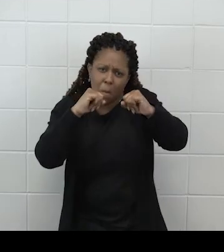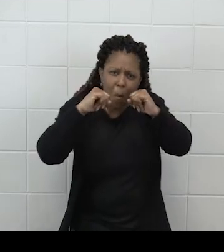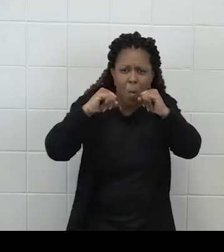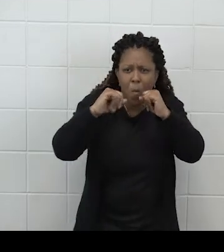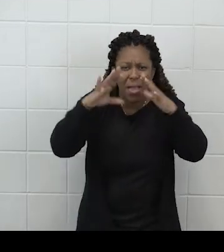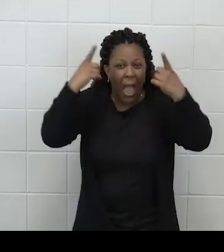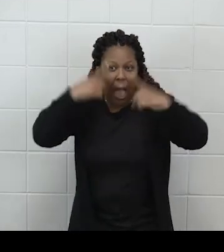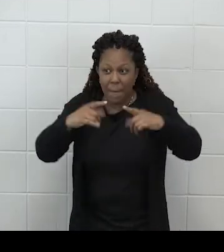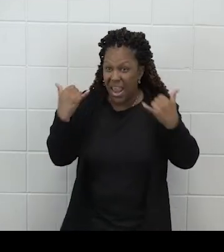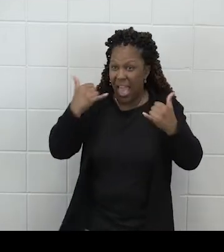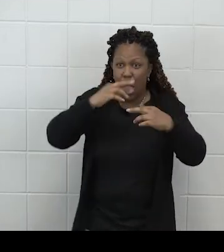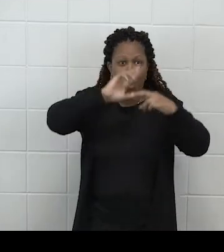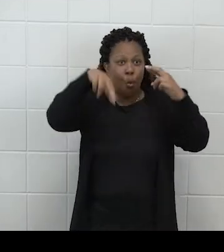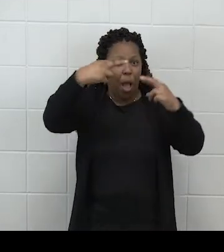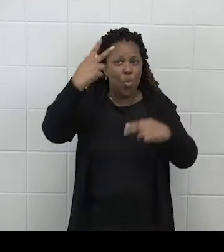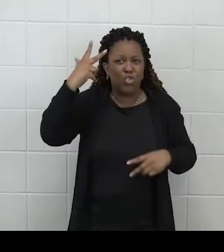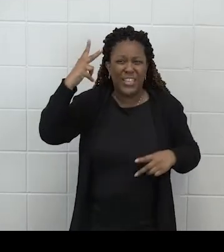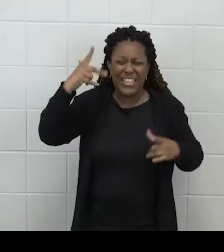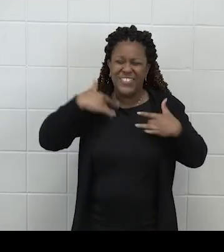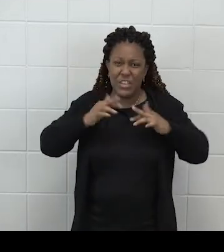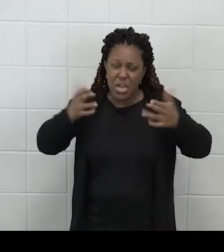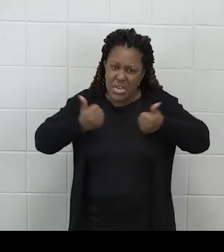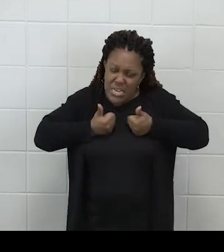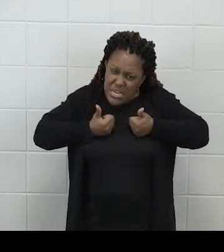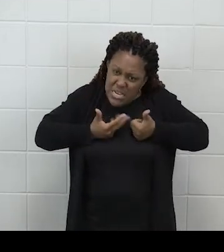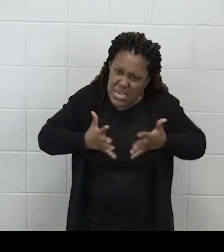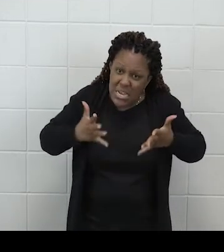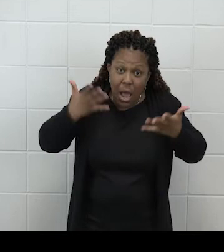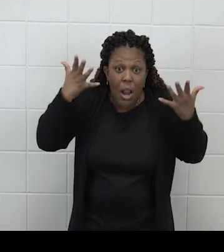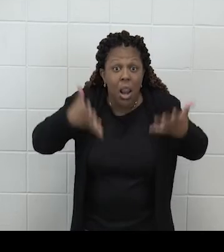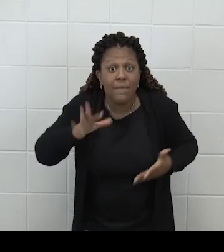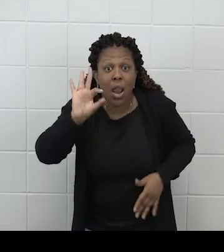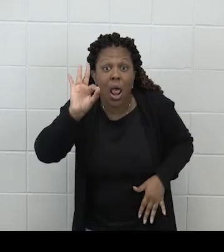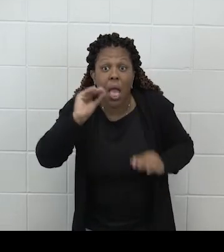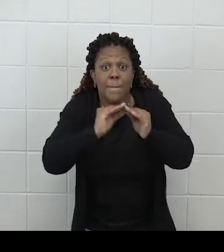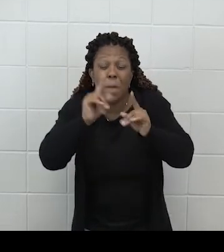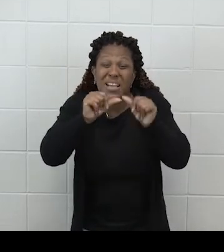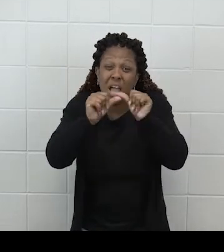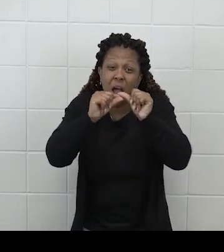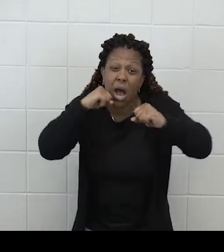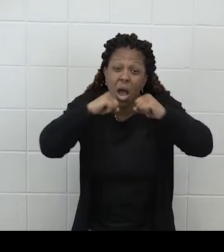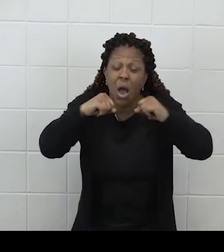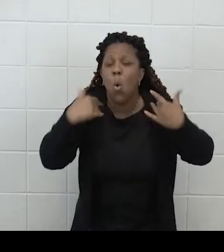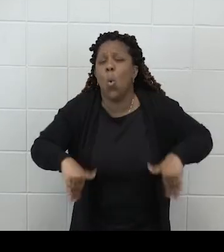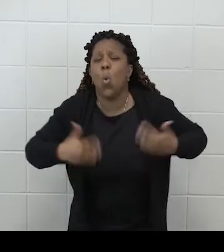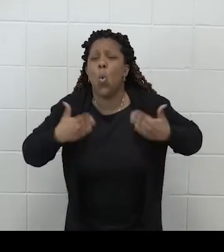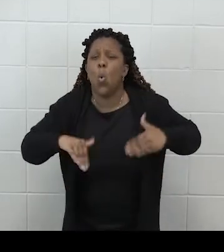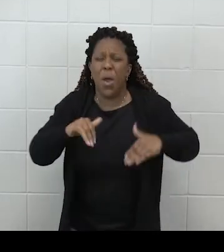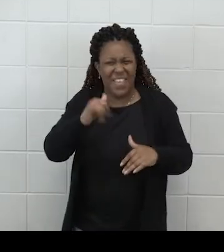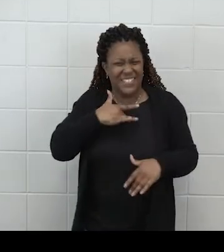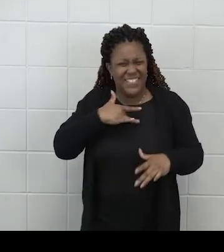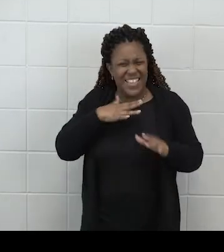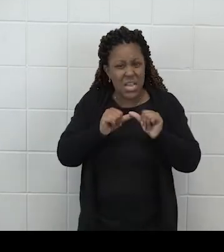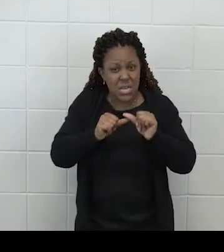already tired, and there are 9 more rounds to go. The relentless changes of COVID,